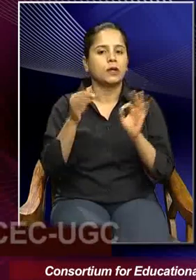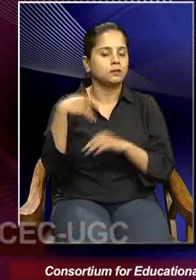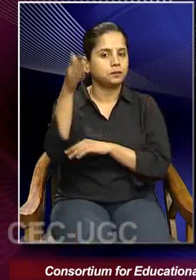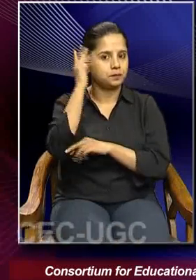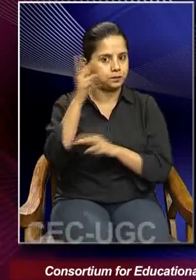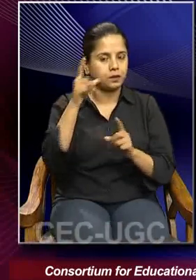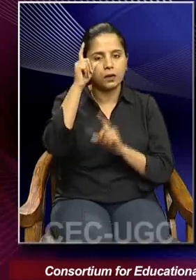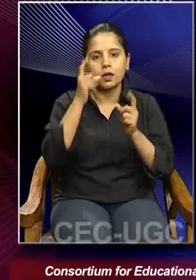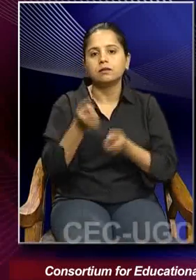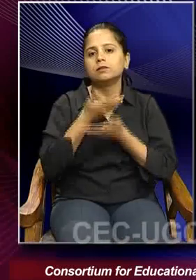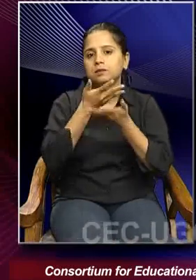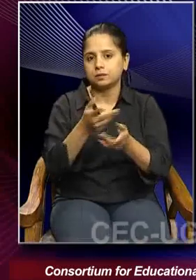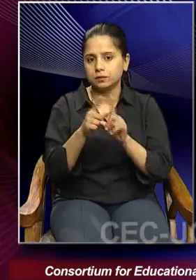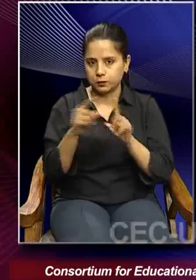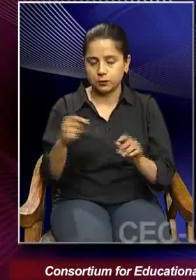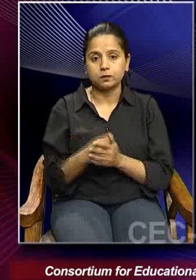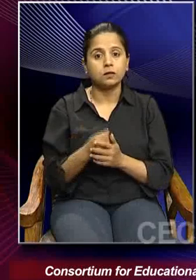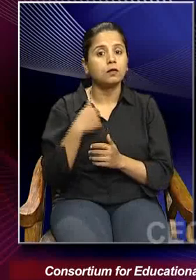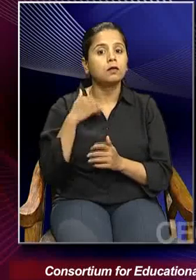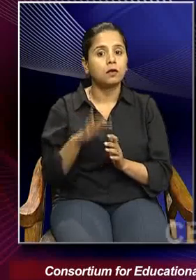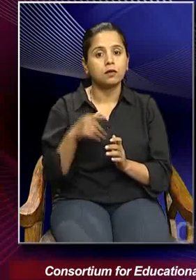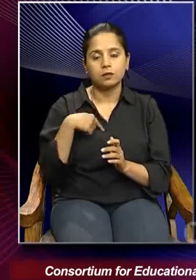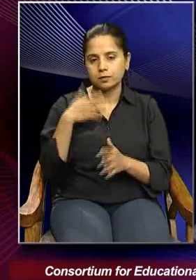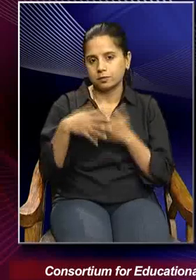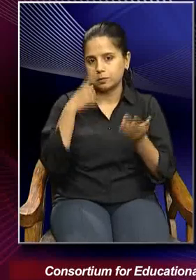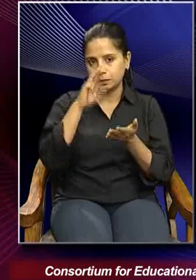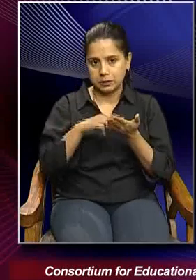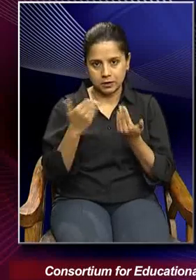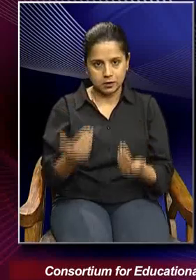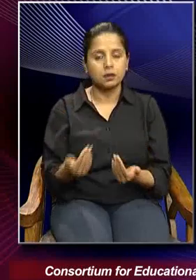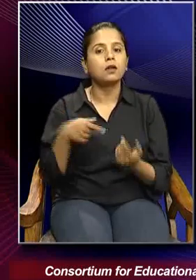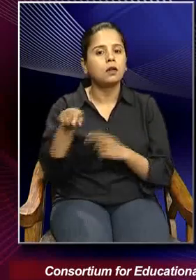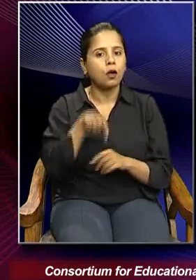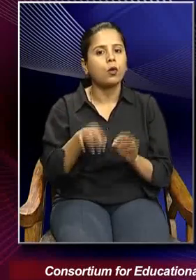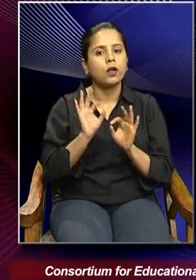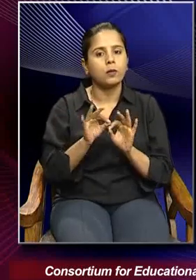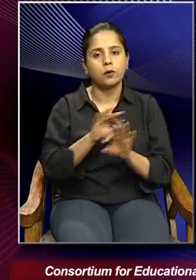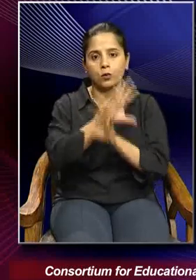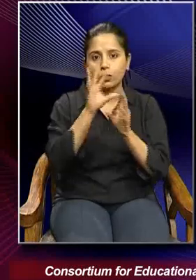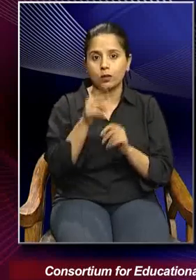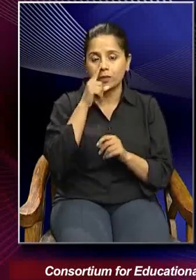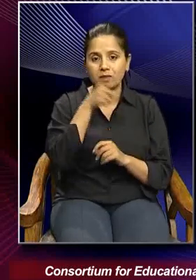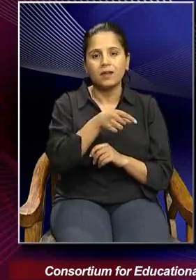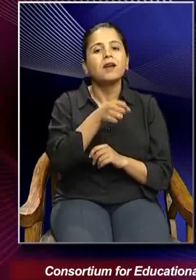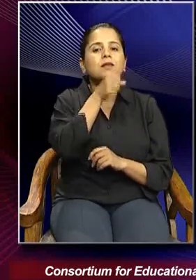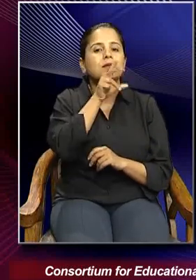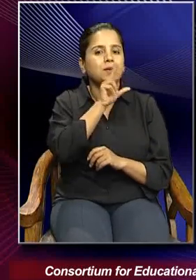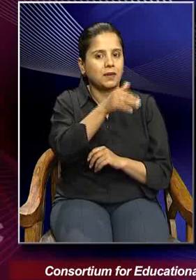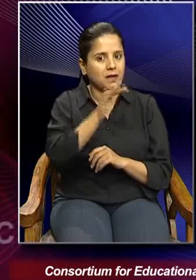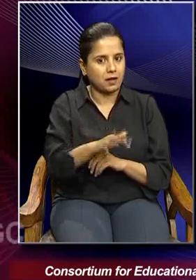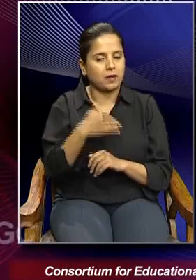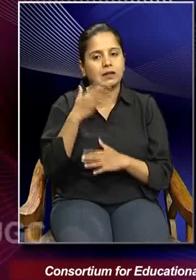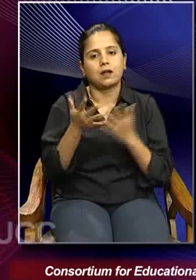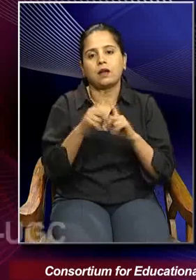symbolic expressions. We have with us Ms. Manisha, who is going to interpret my lectures in sign